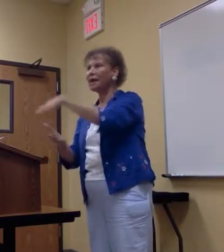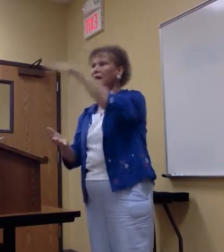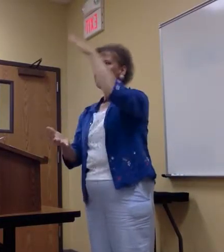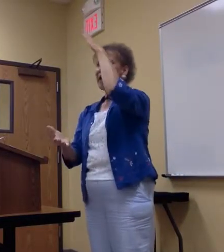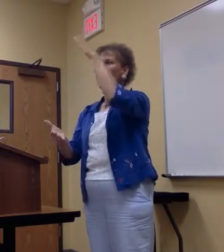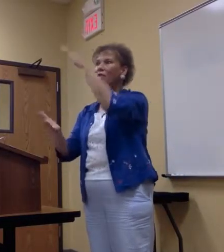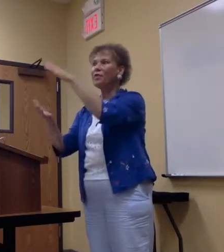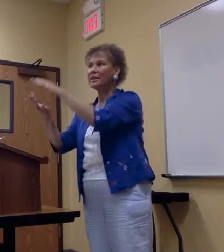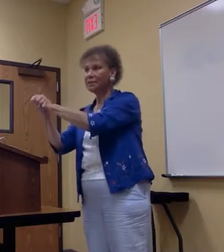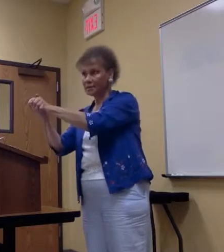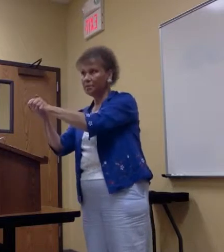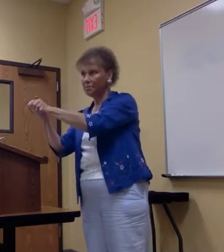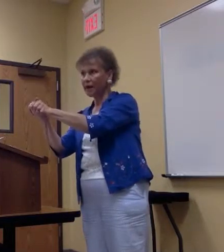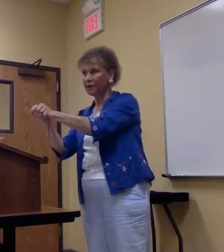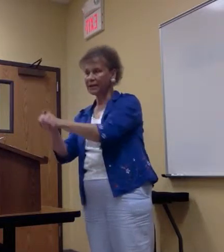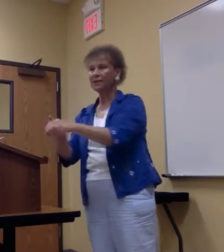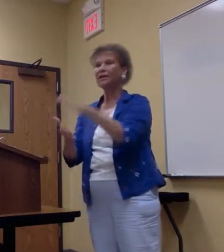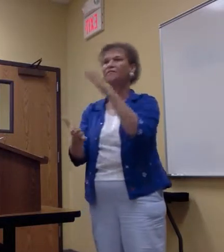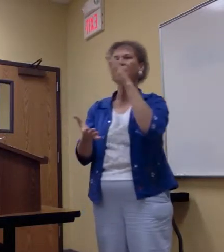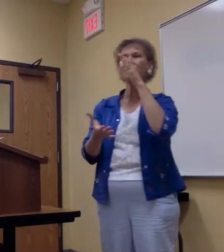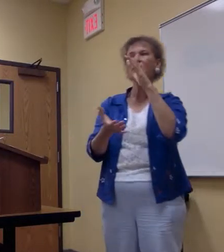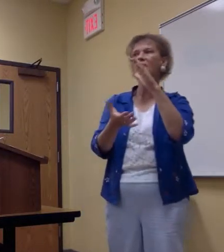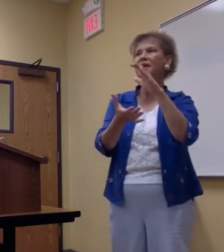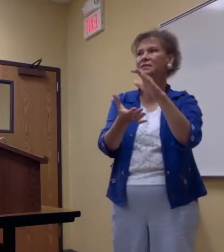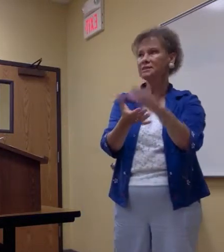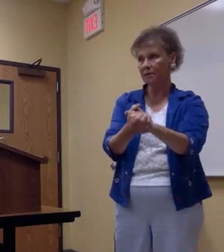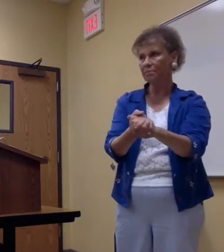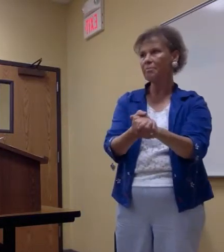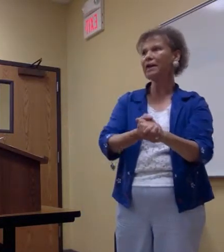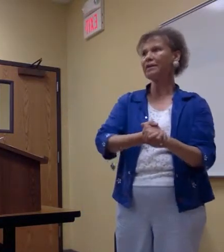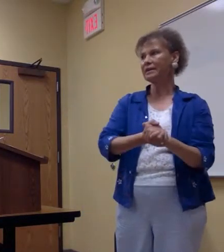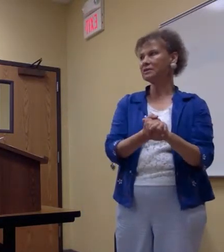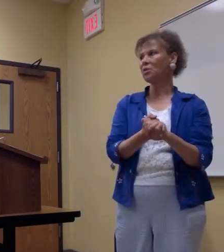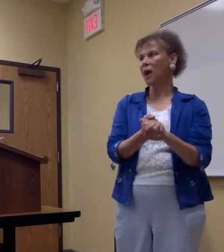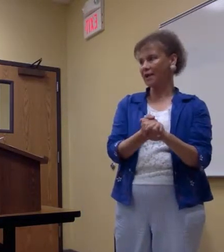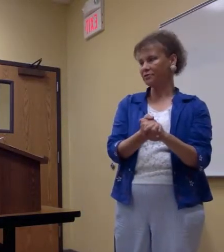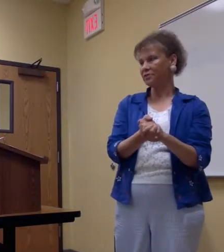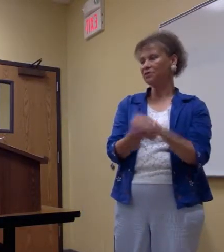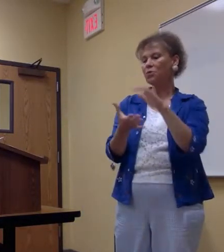married. A female that is married is a wife. So marry, or marriage.